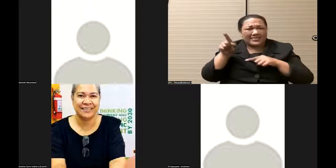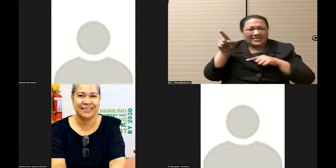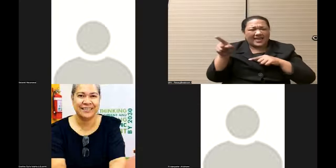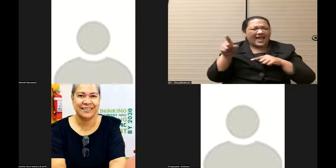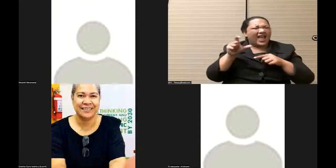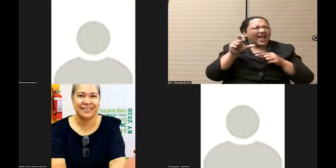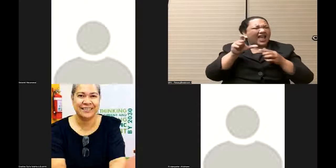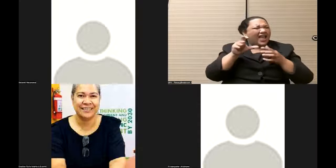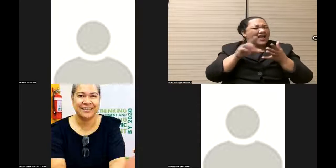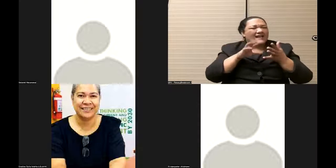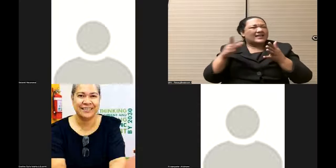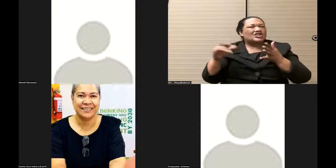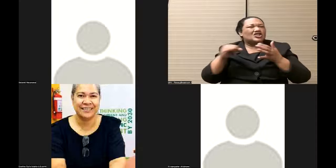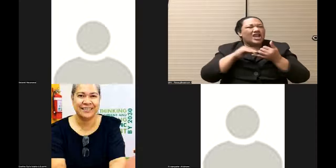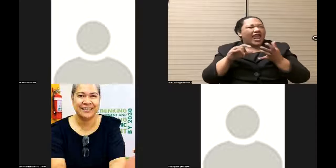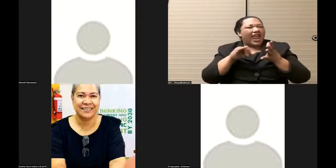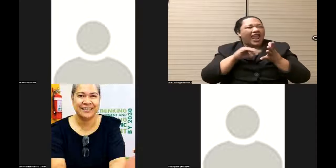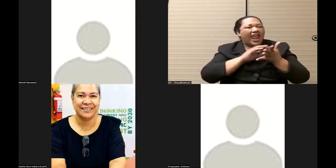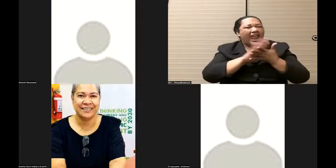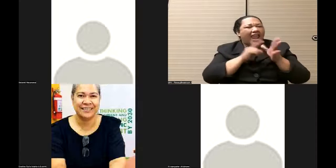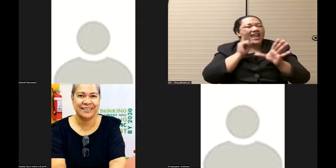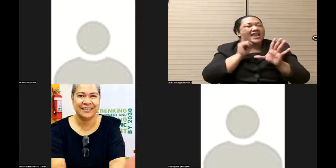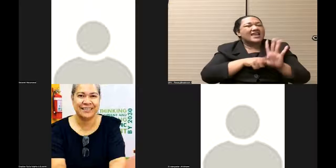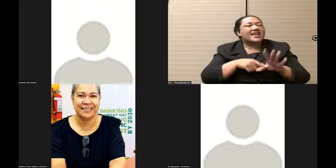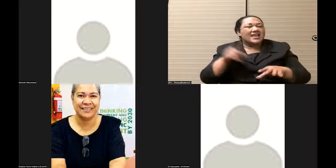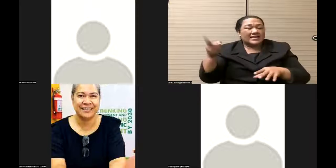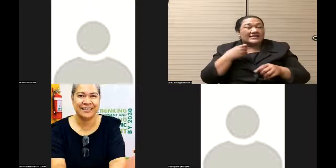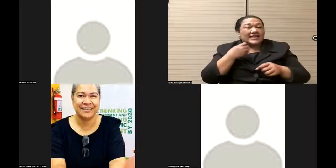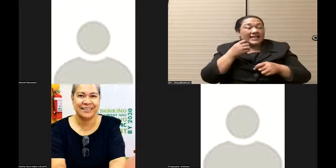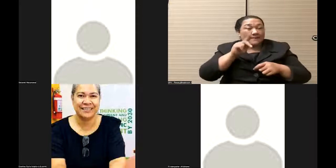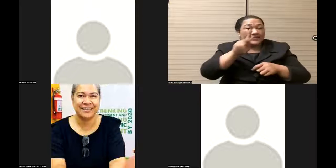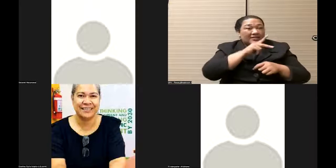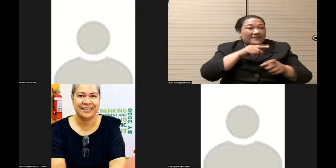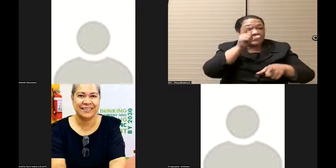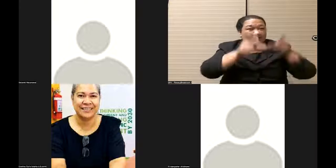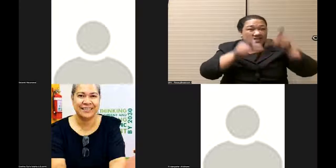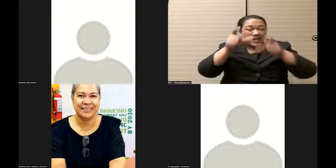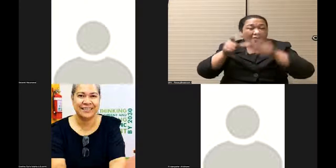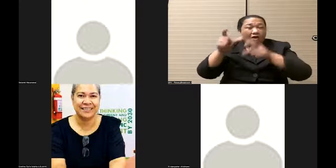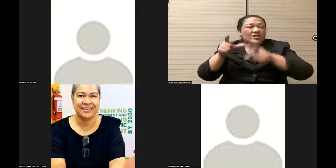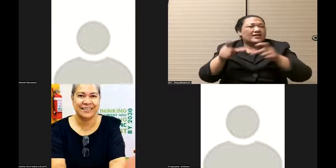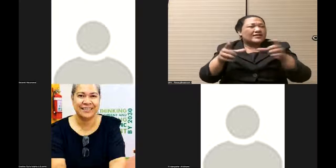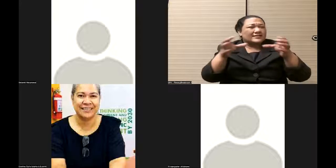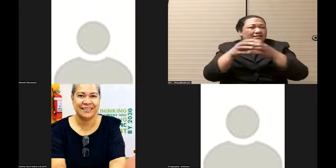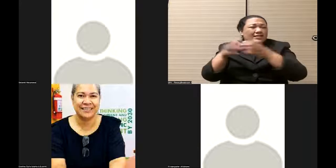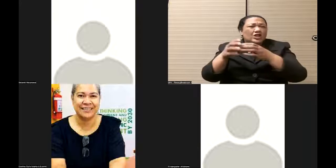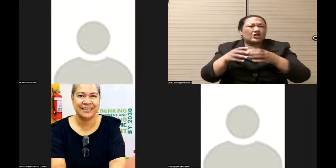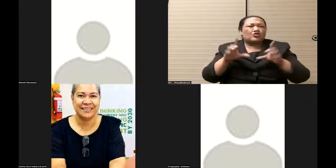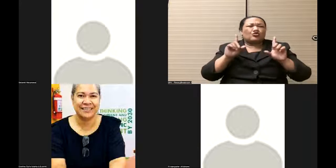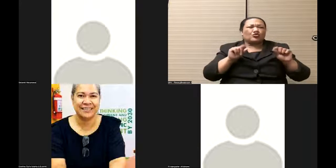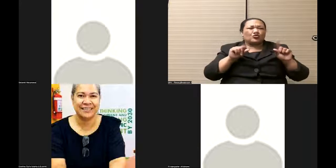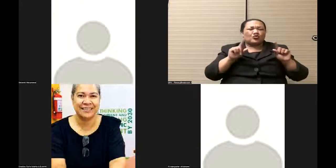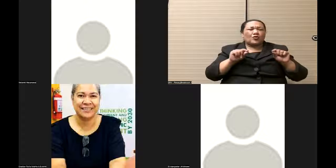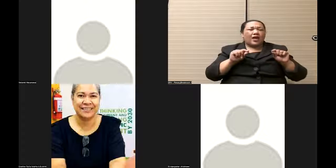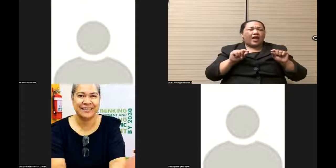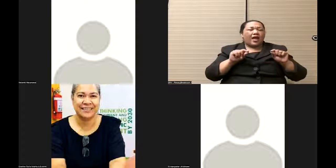stakeholders place on key enablers, including and not limited to inclusive health, access to assistive